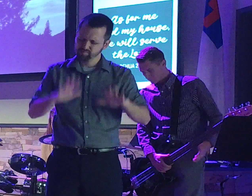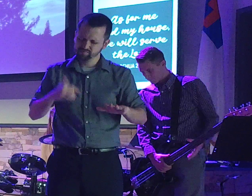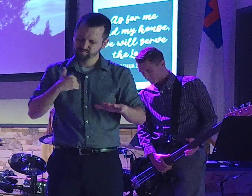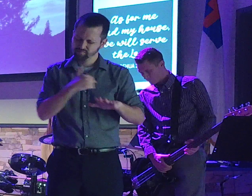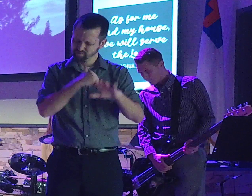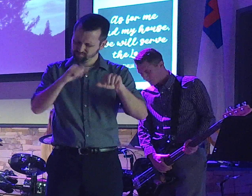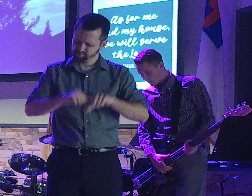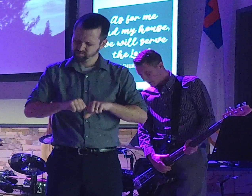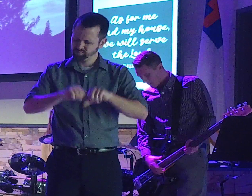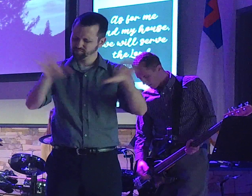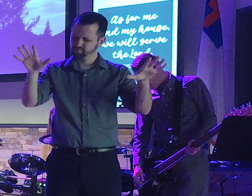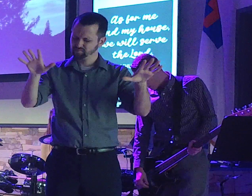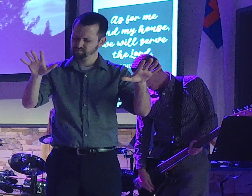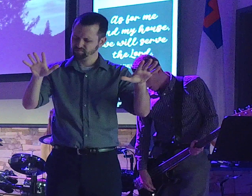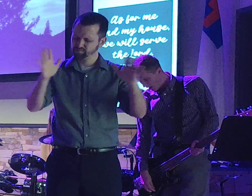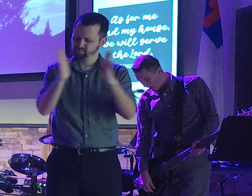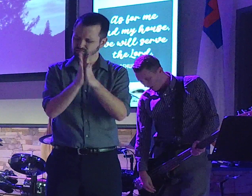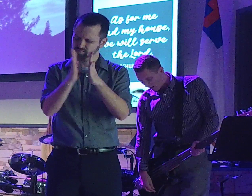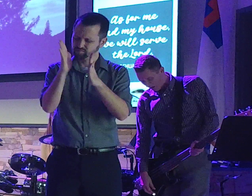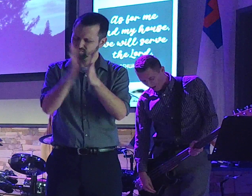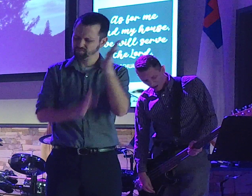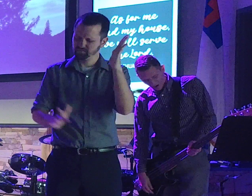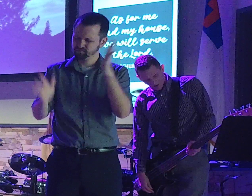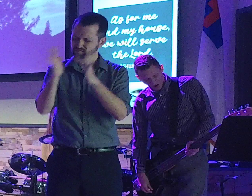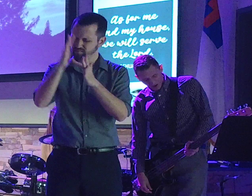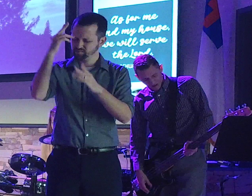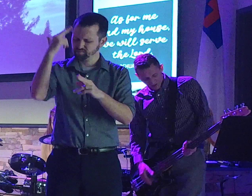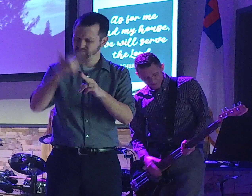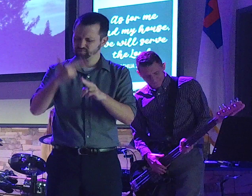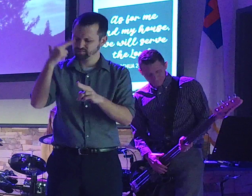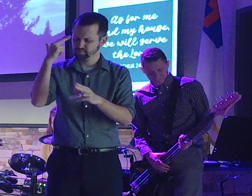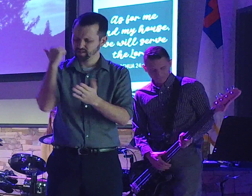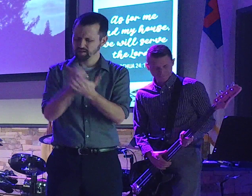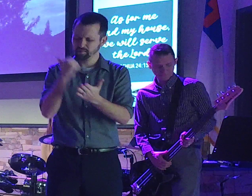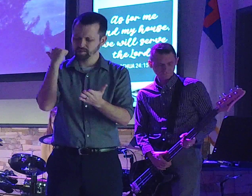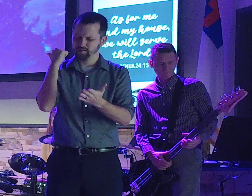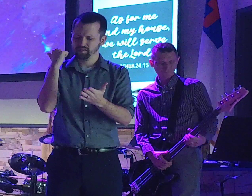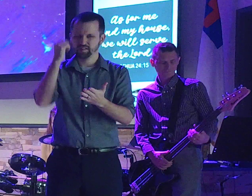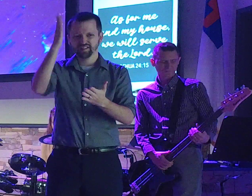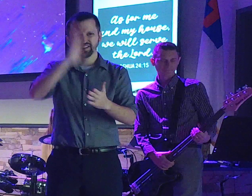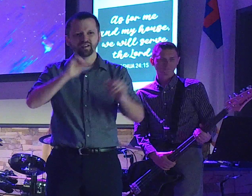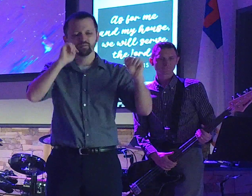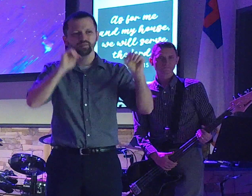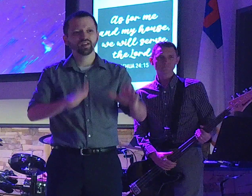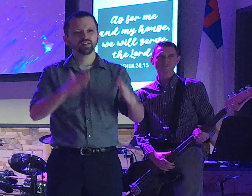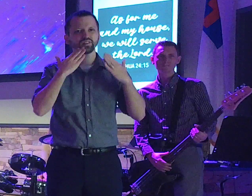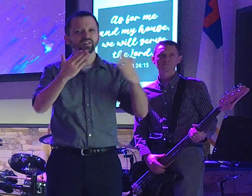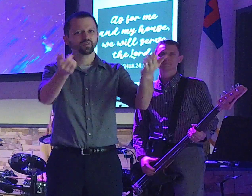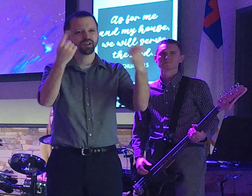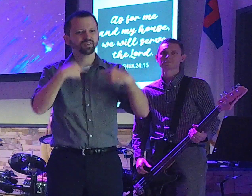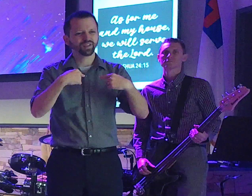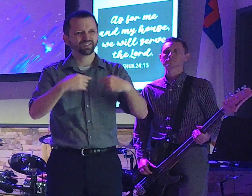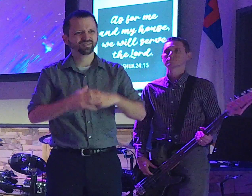ways. We pray all these things in the name of Jesus. Amen. God bless, church. Thanks for coming.